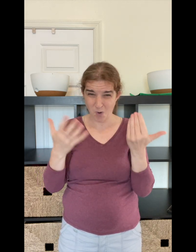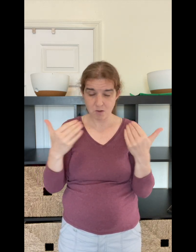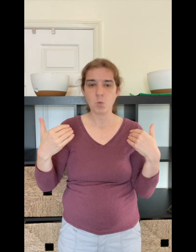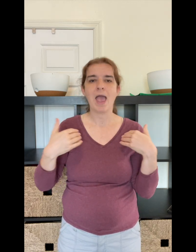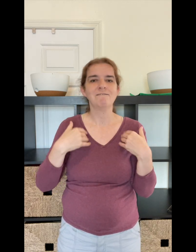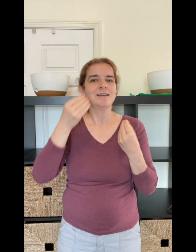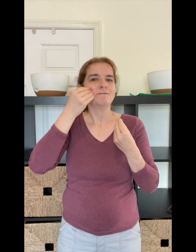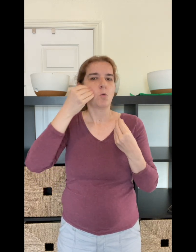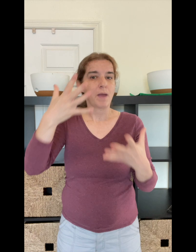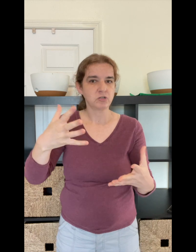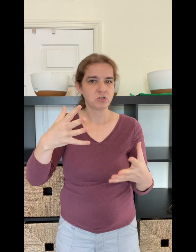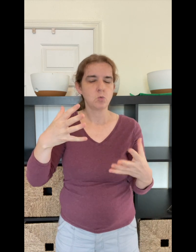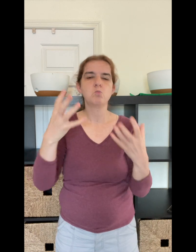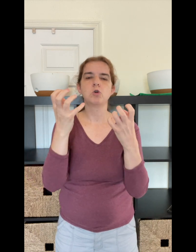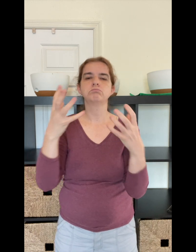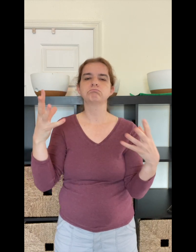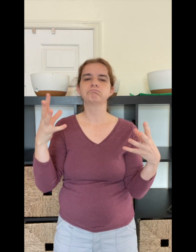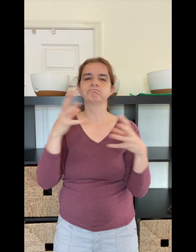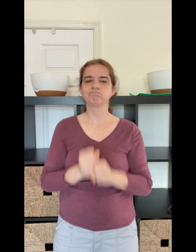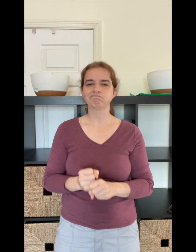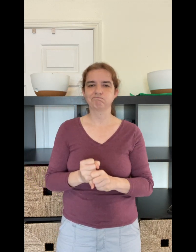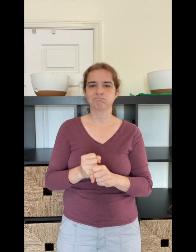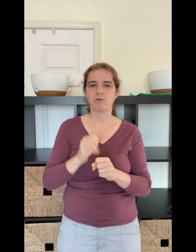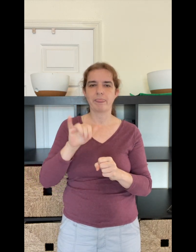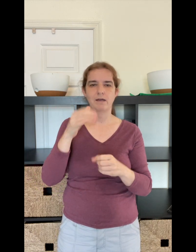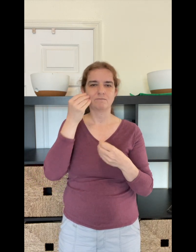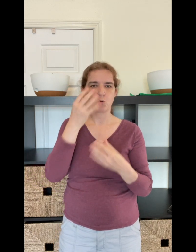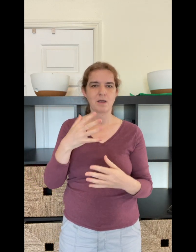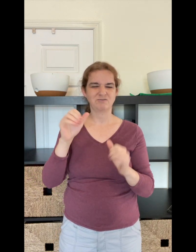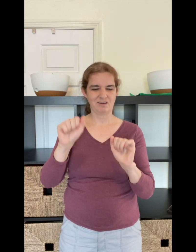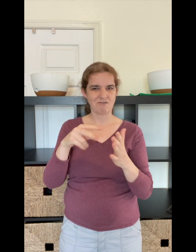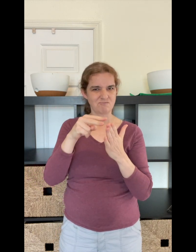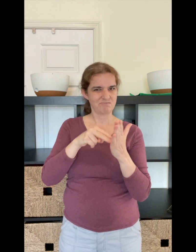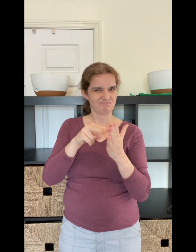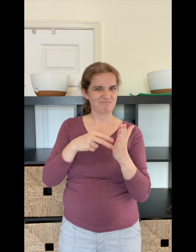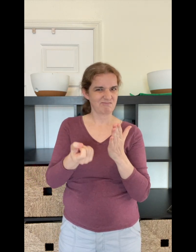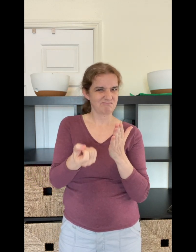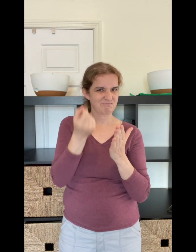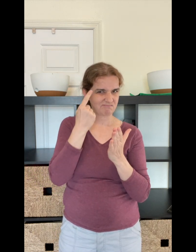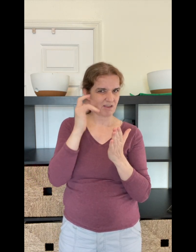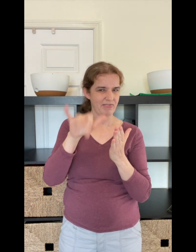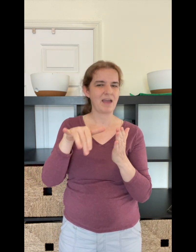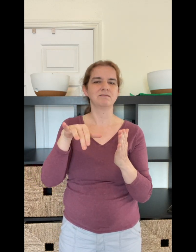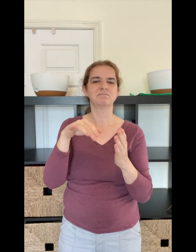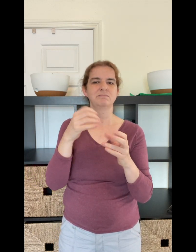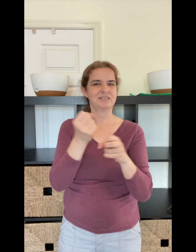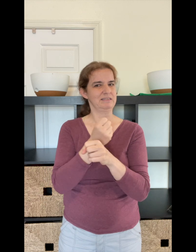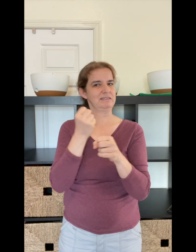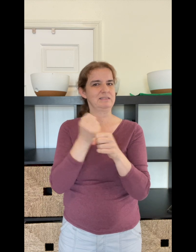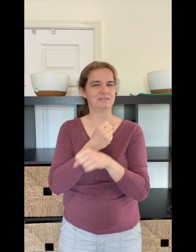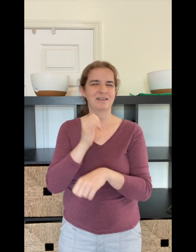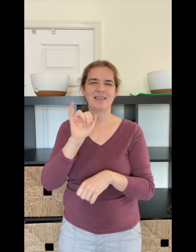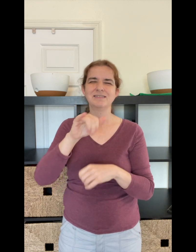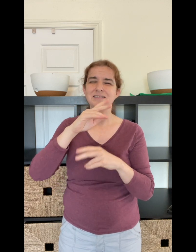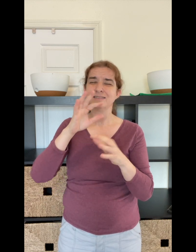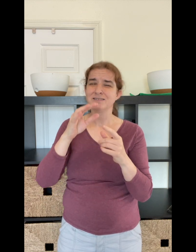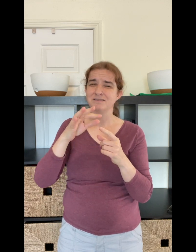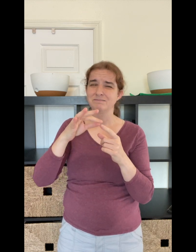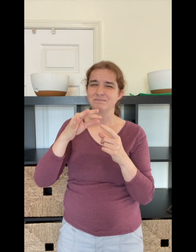What does that mean? That's when you have information and you want to condense it so that people can read it and understand it. That's what